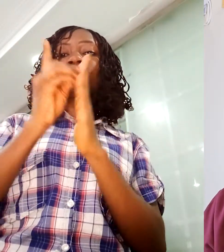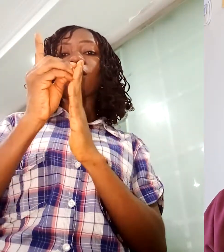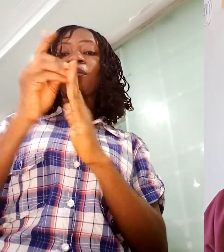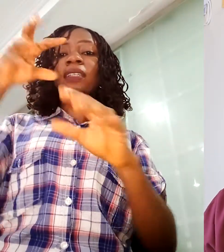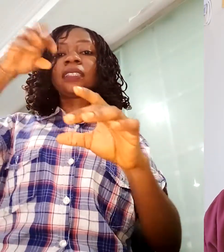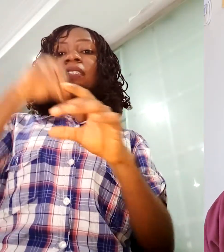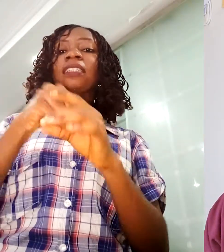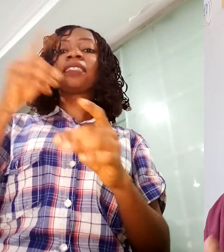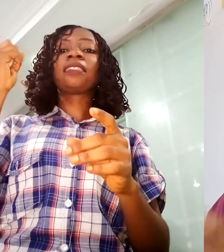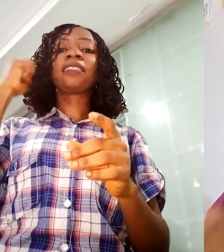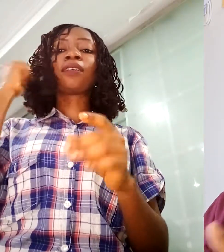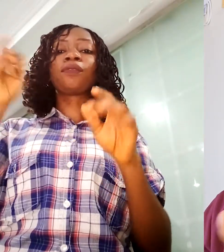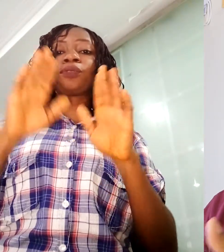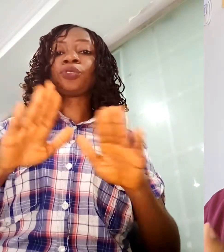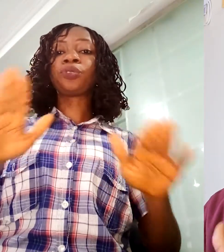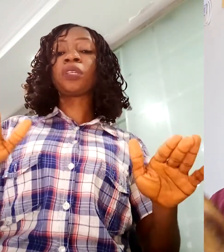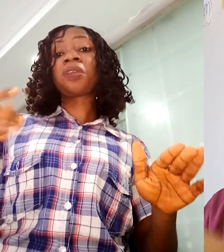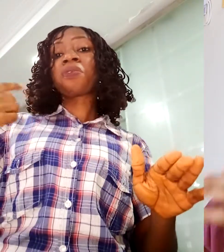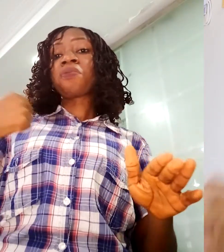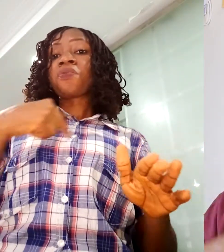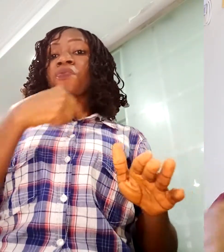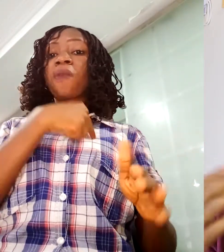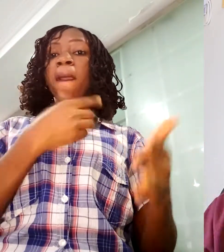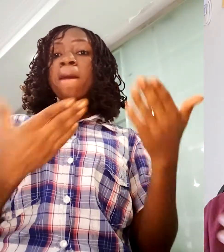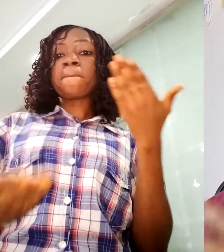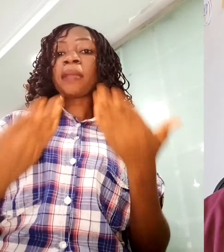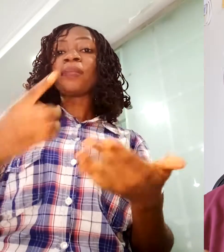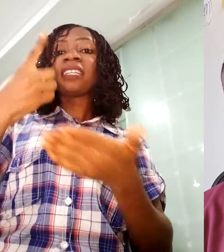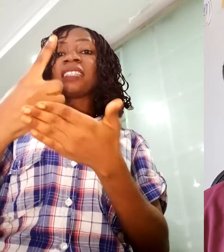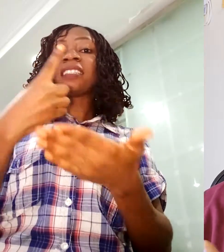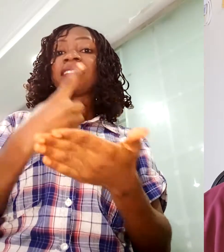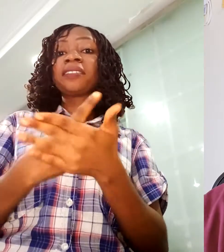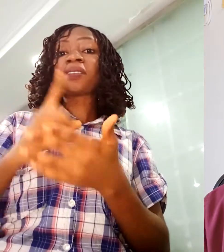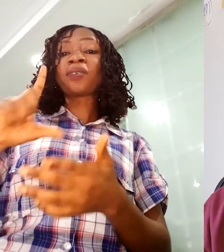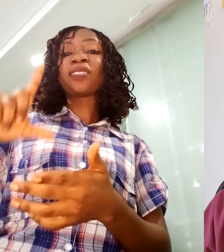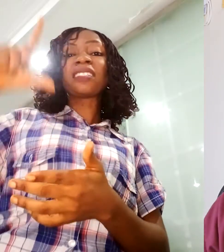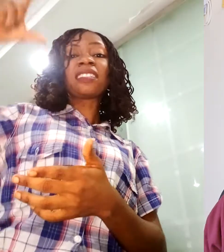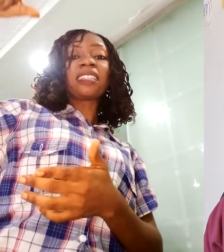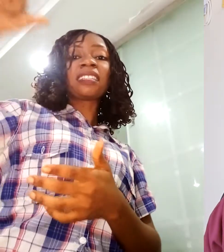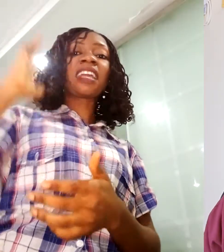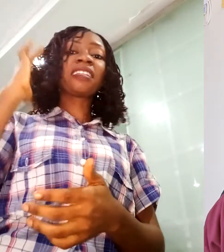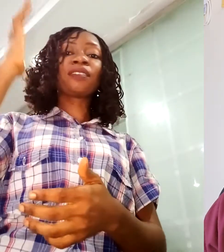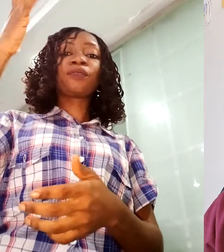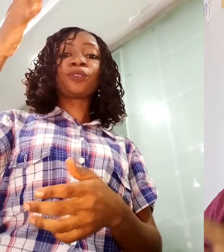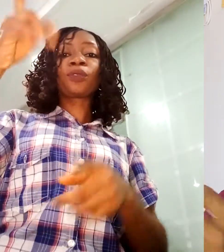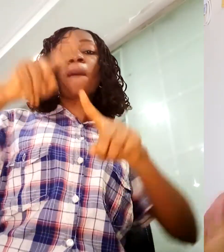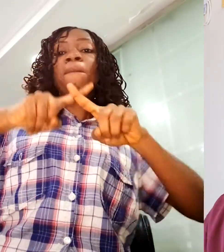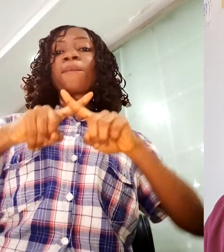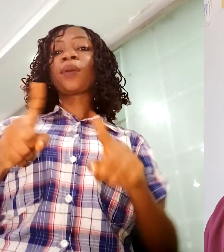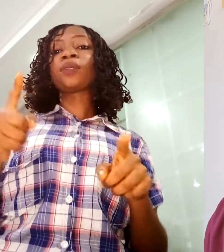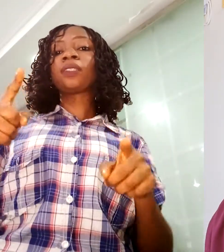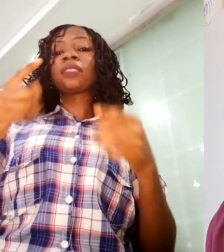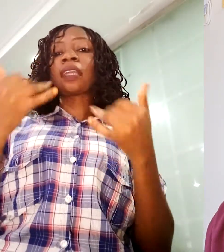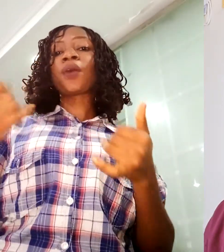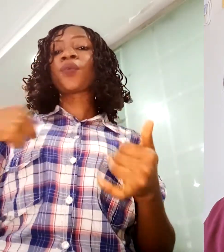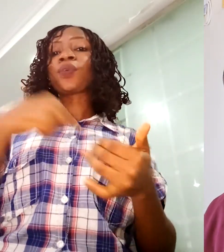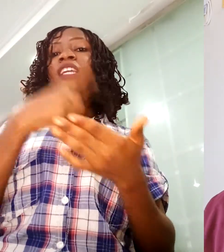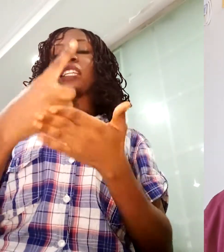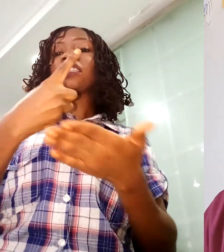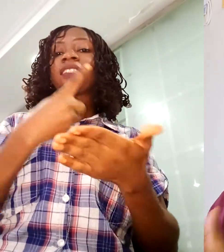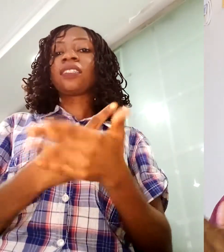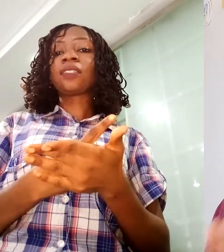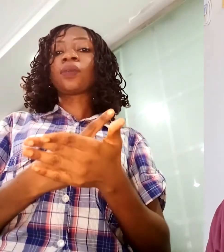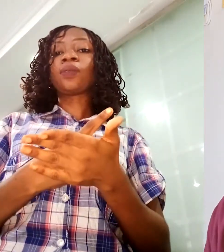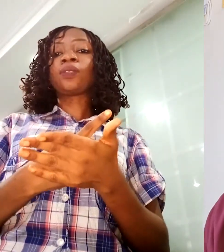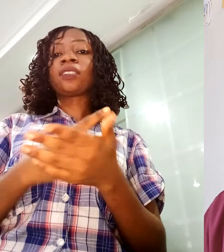deaf children. We might come across this topic again in the nearest future, but I'm going to be dealing with a different